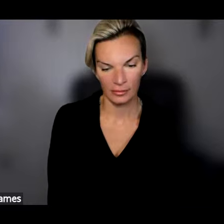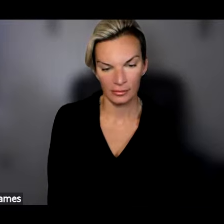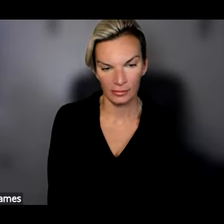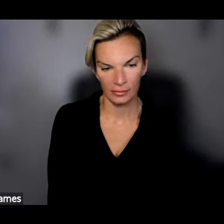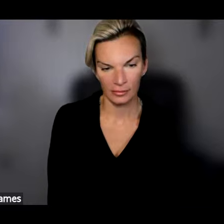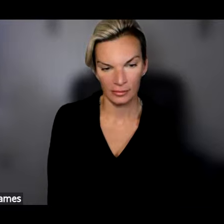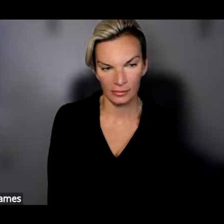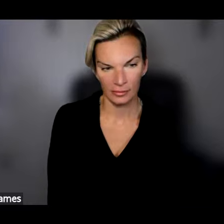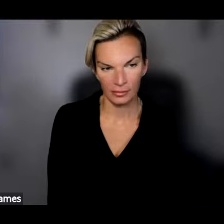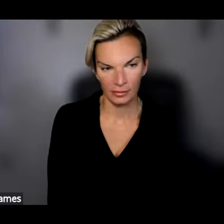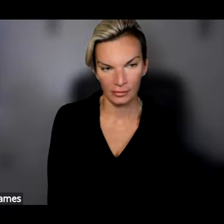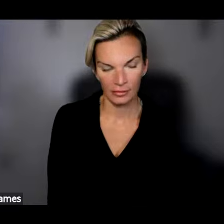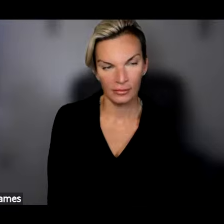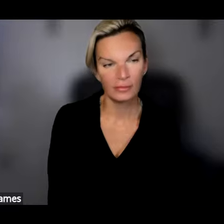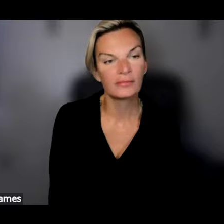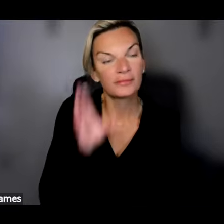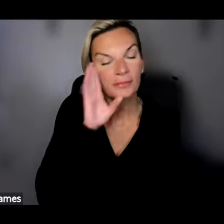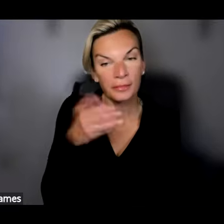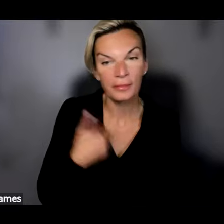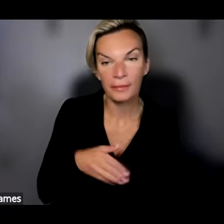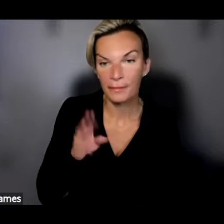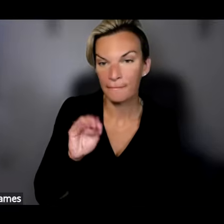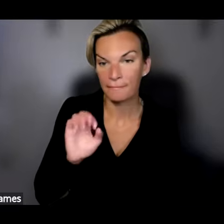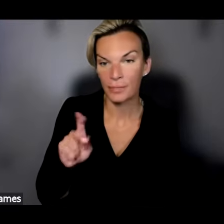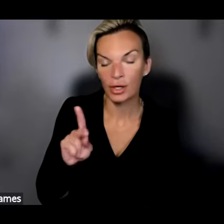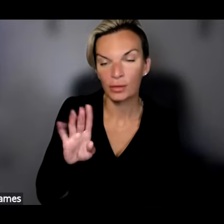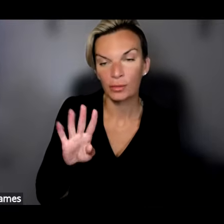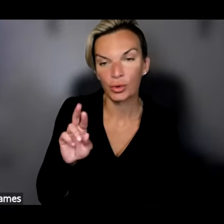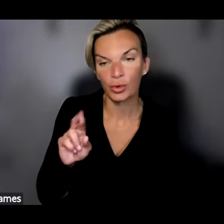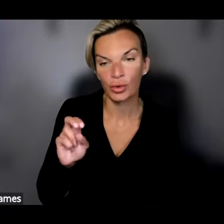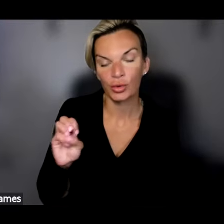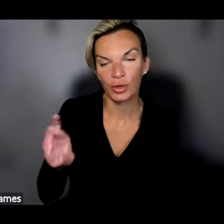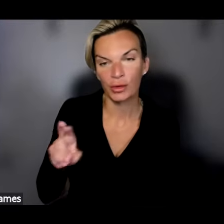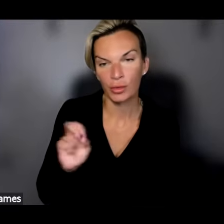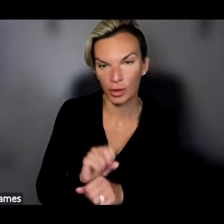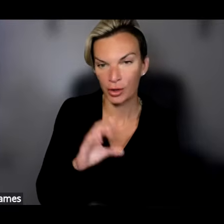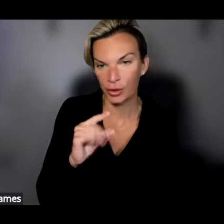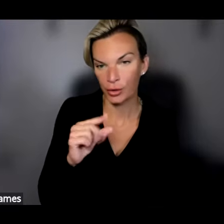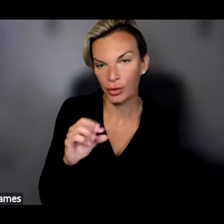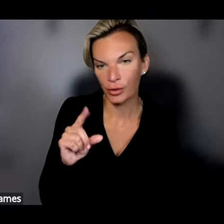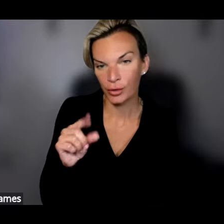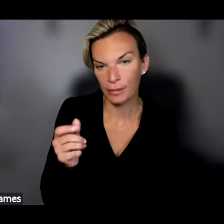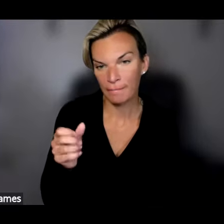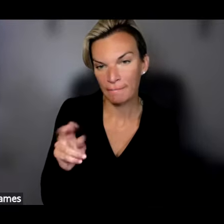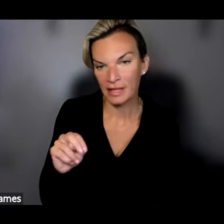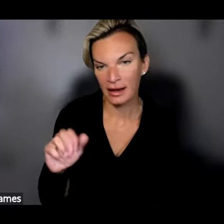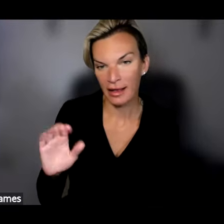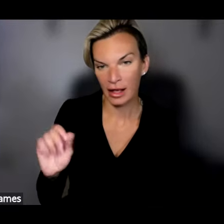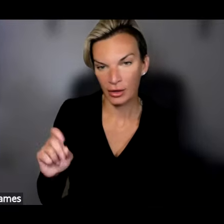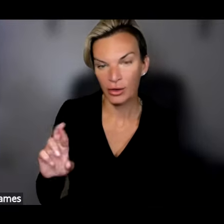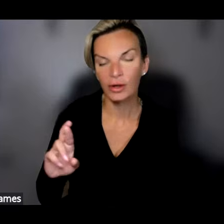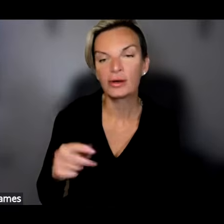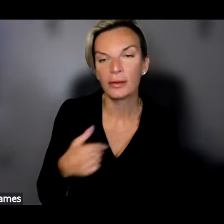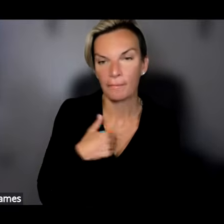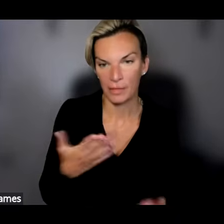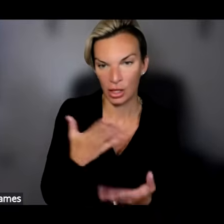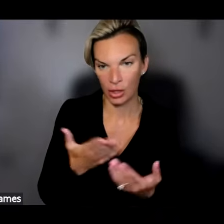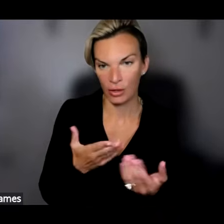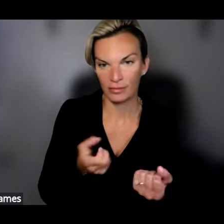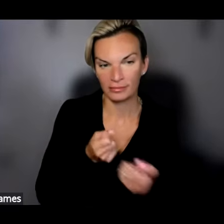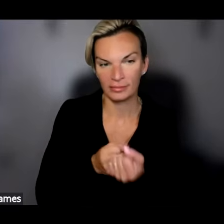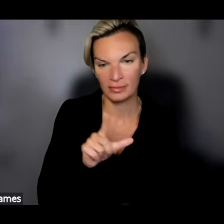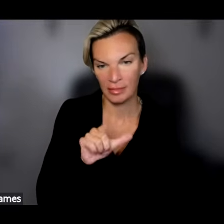Members of the board, I am Mark Brewer, partner at the law firm of Goodman Acker, and I'm here on behalf of the challenger Linda